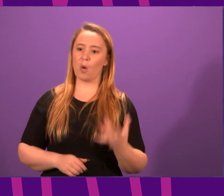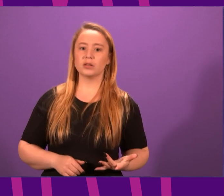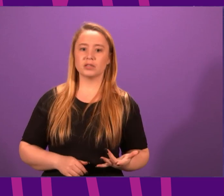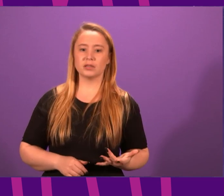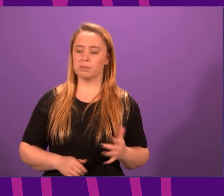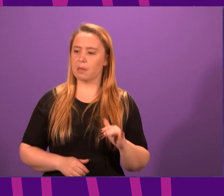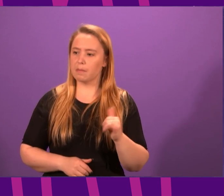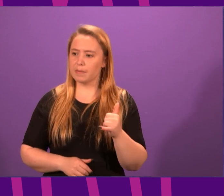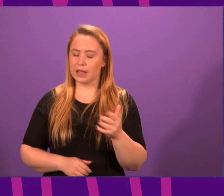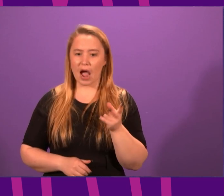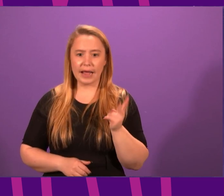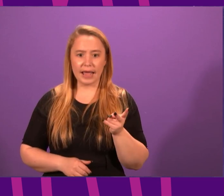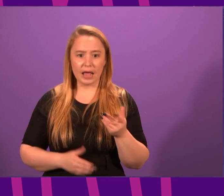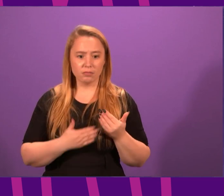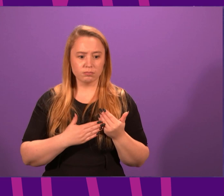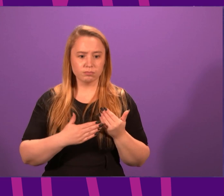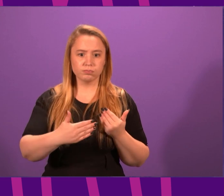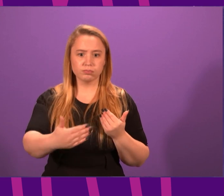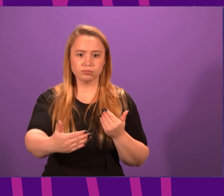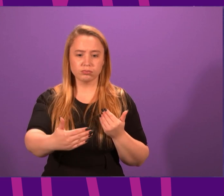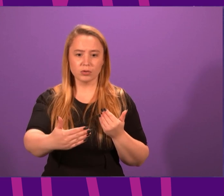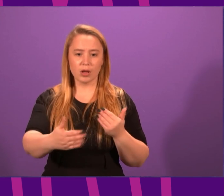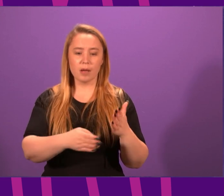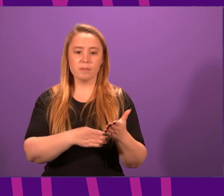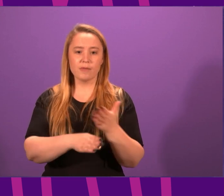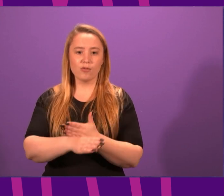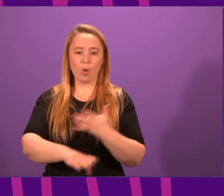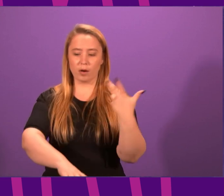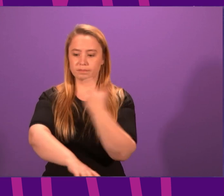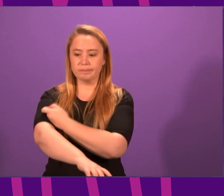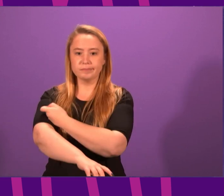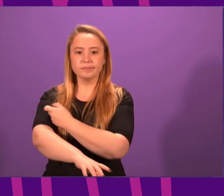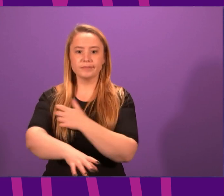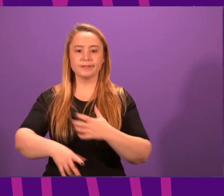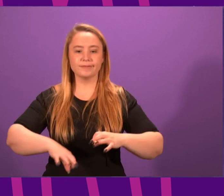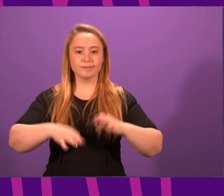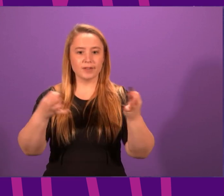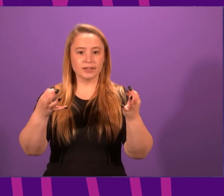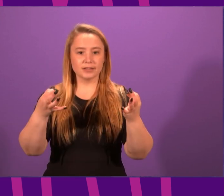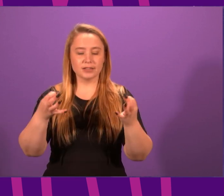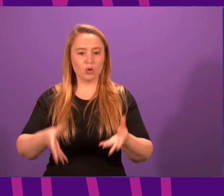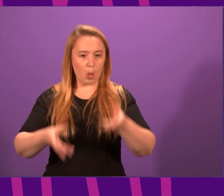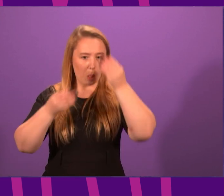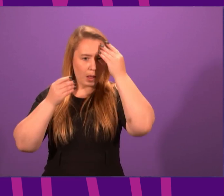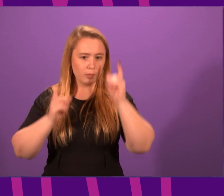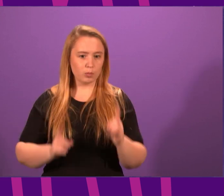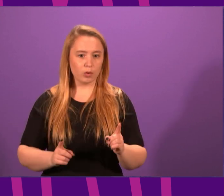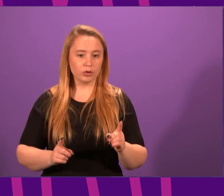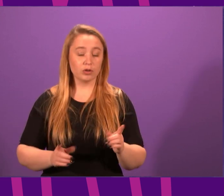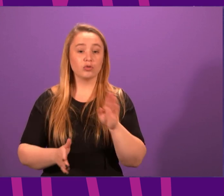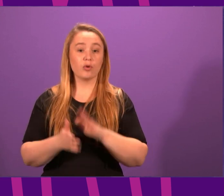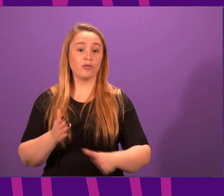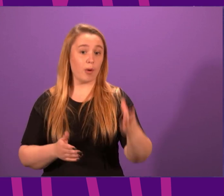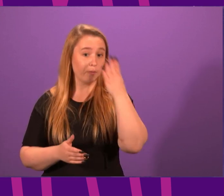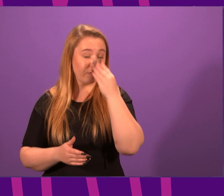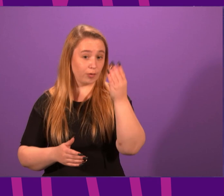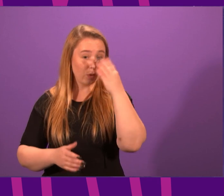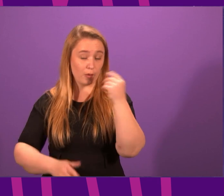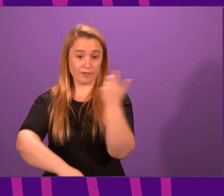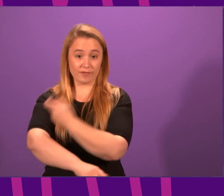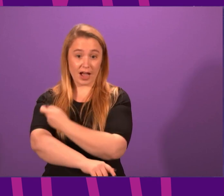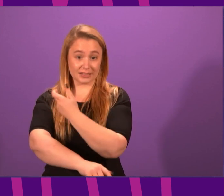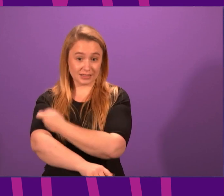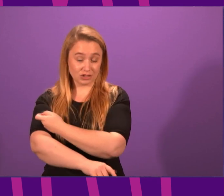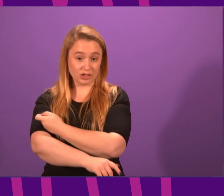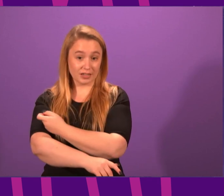could be cyclical now until we have a vaccine. And if there's any lesson to be learned from the flu vaccination rollout programme, is we've